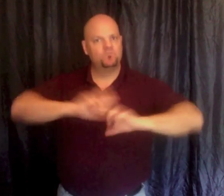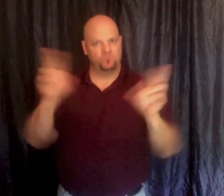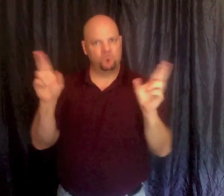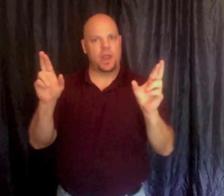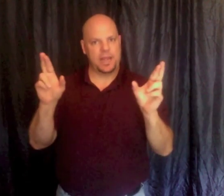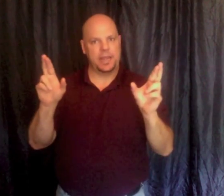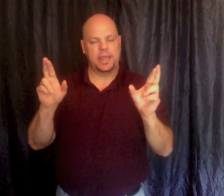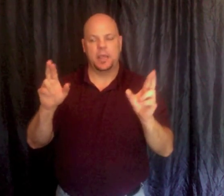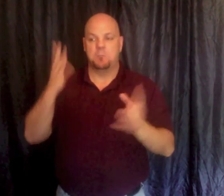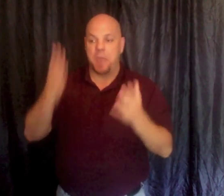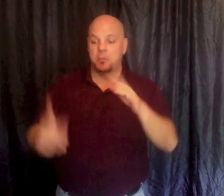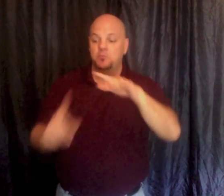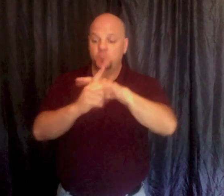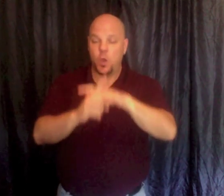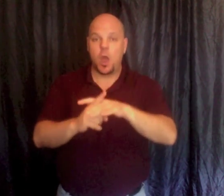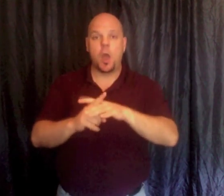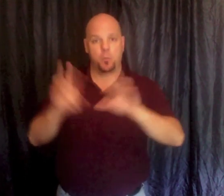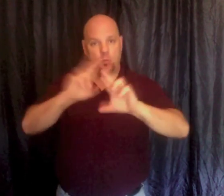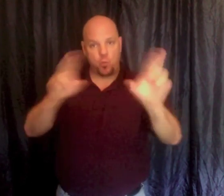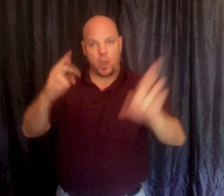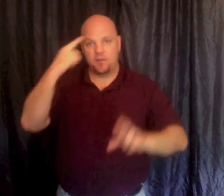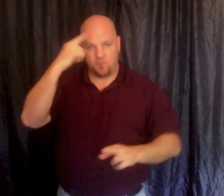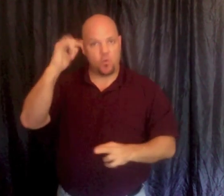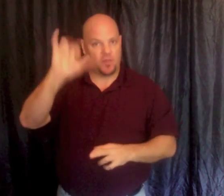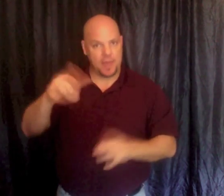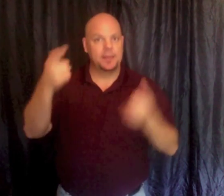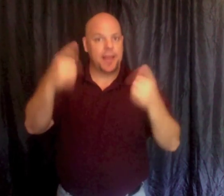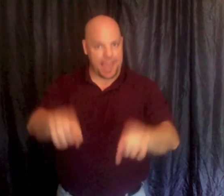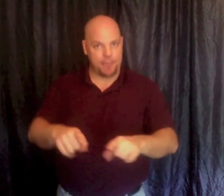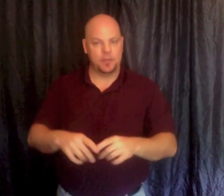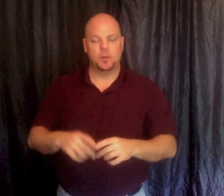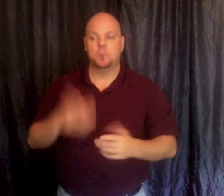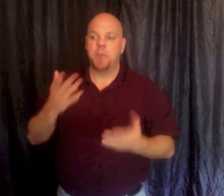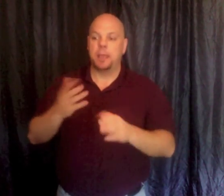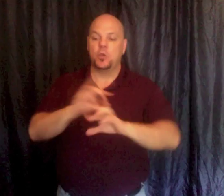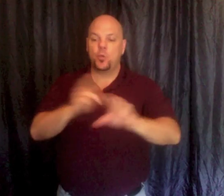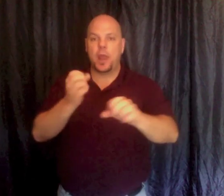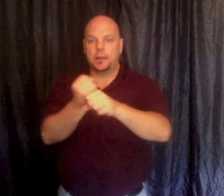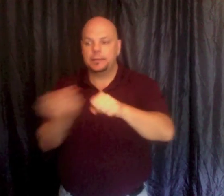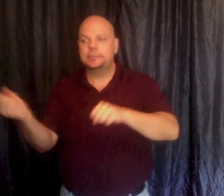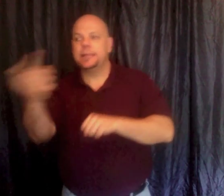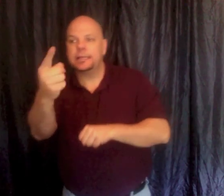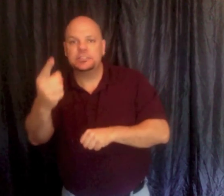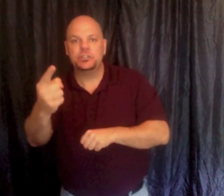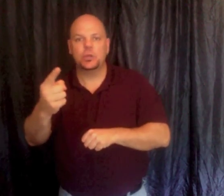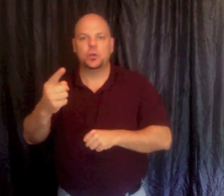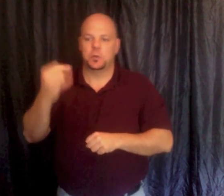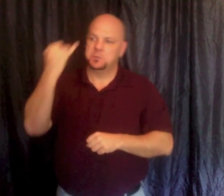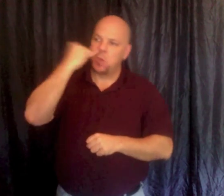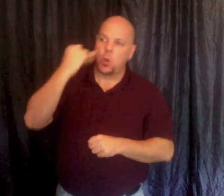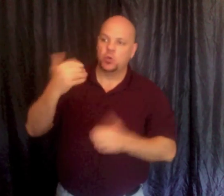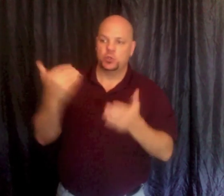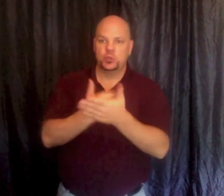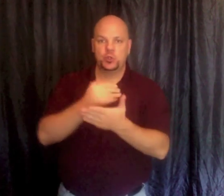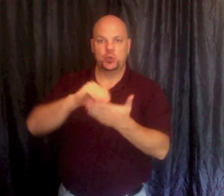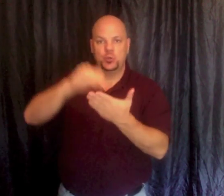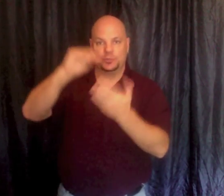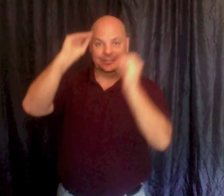up, and you'll be able to talk about that for the next school year, or if there's a new teacher.